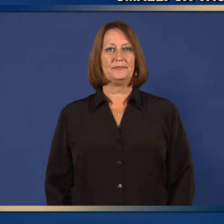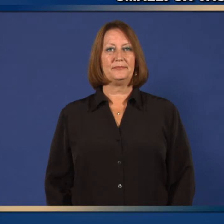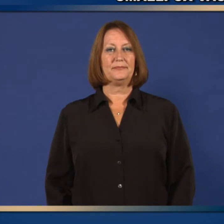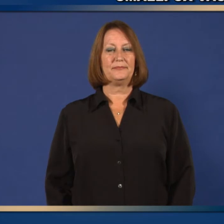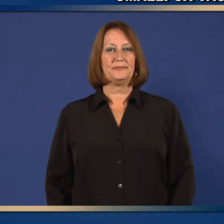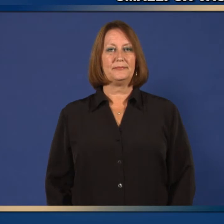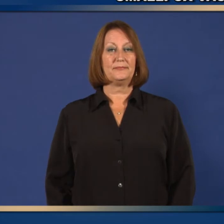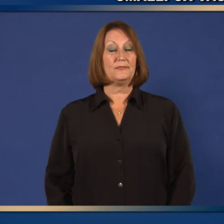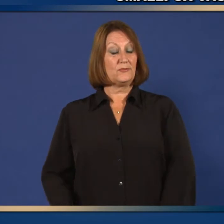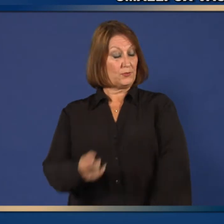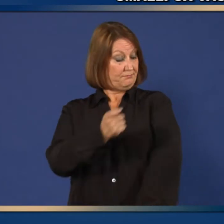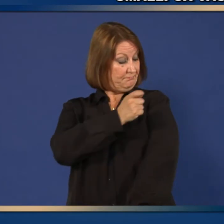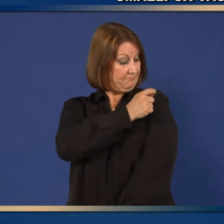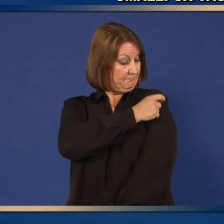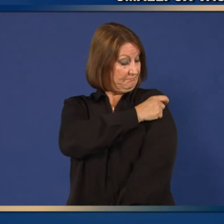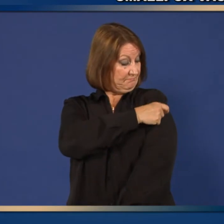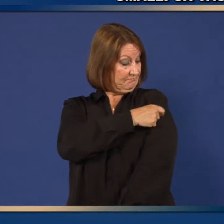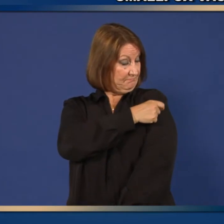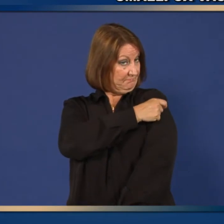Normal reactions.